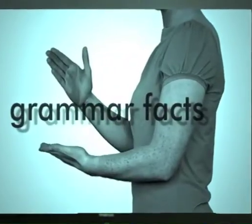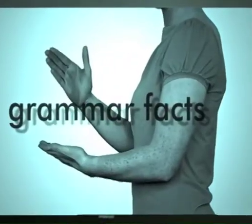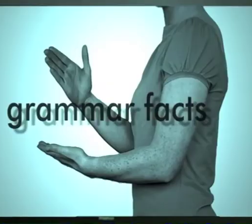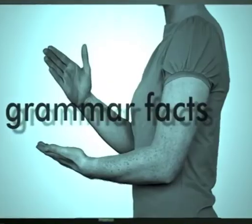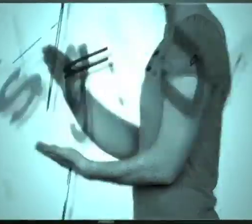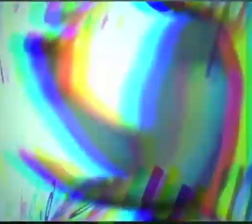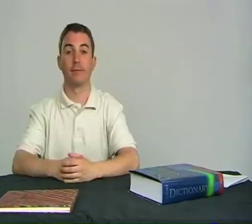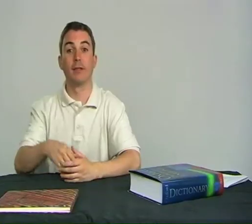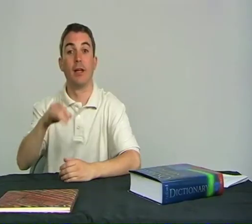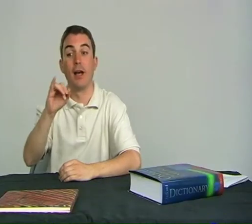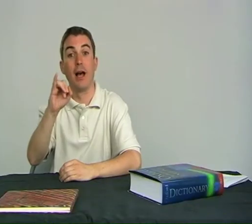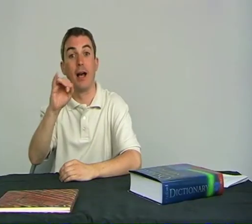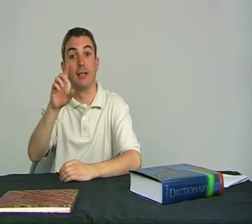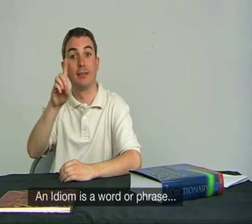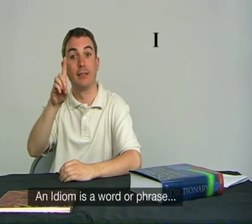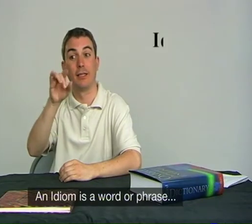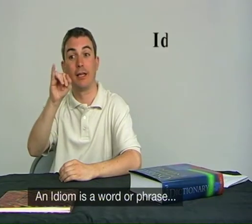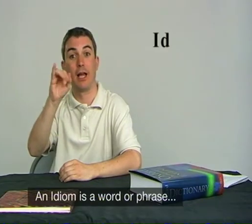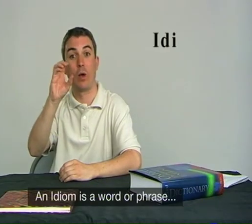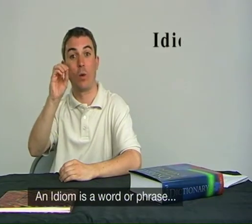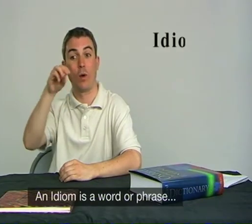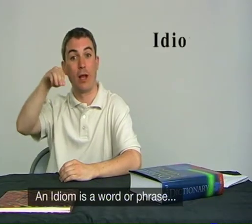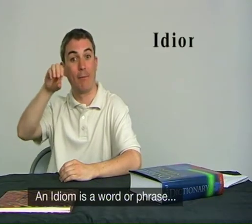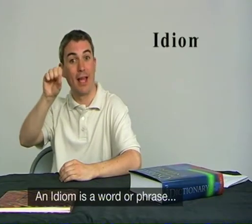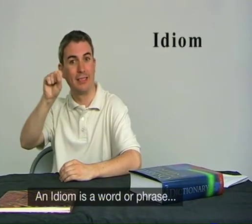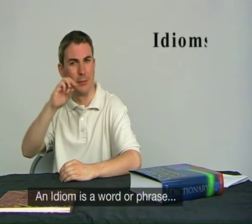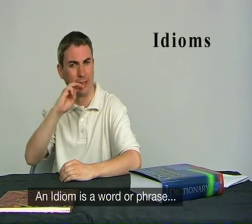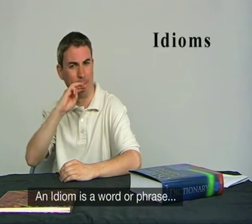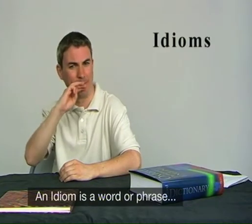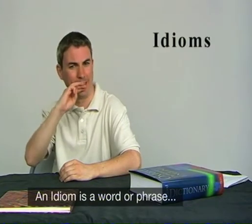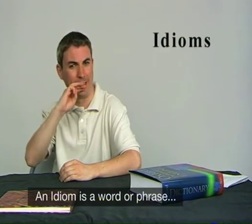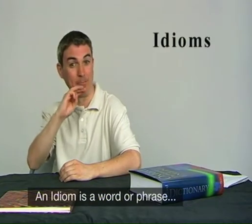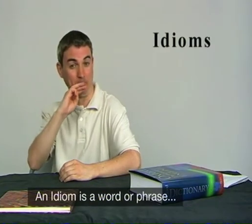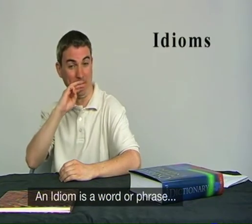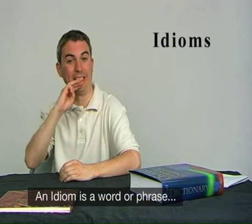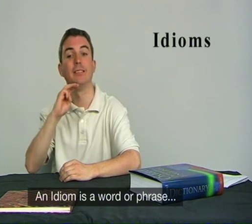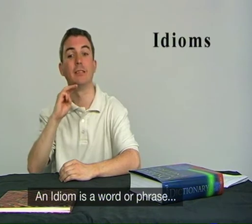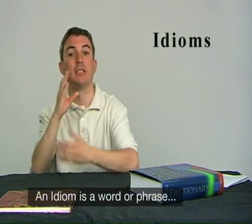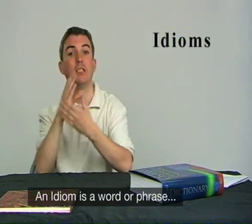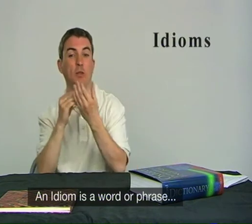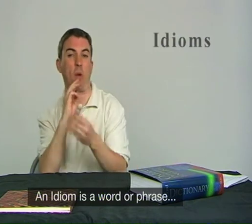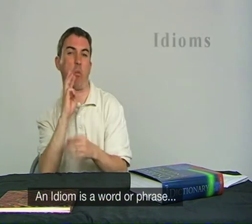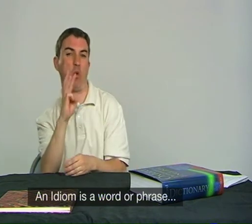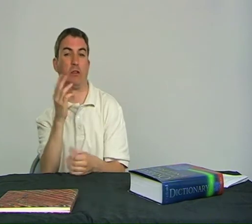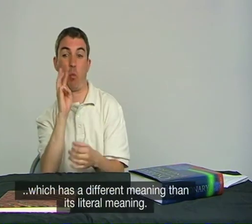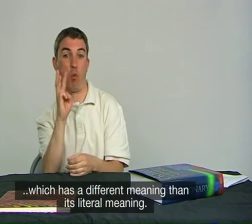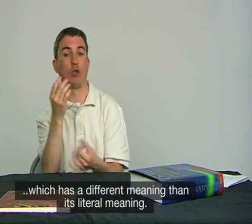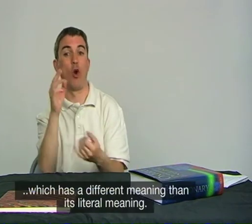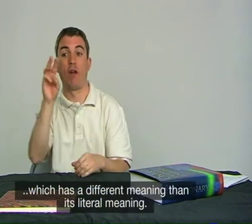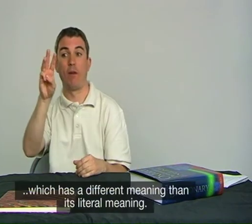An idiom is a word or phrase which has a different